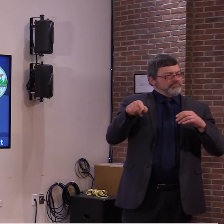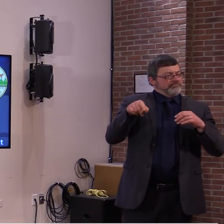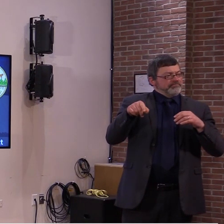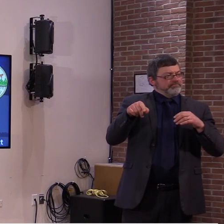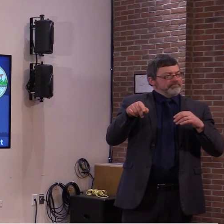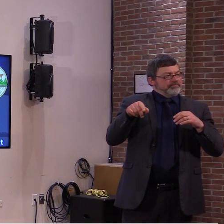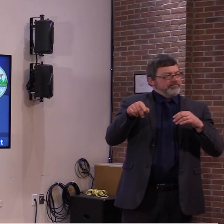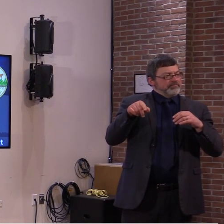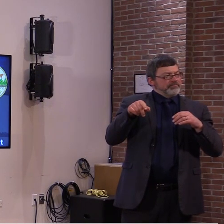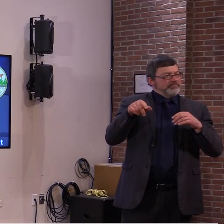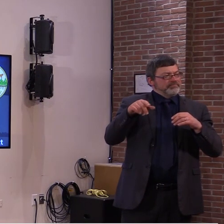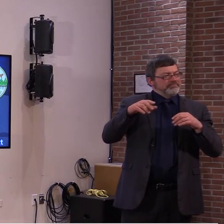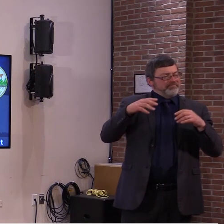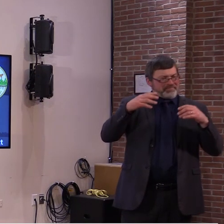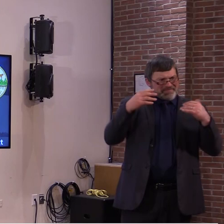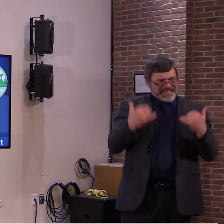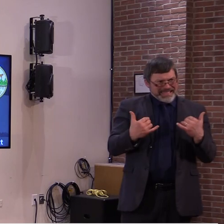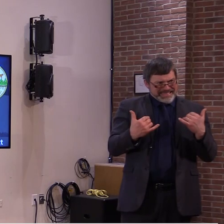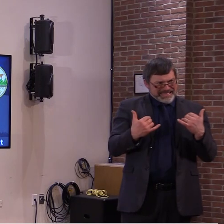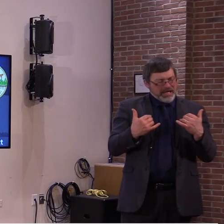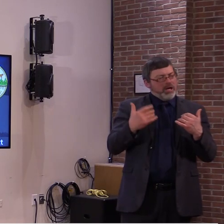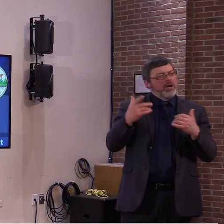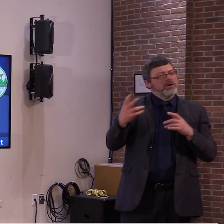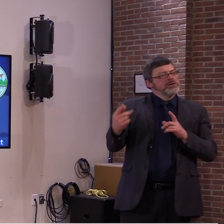visitor comes from out of state,